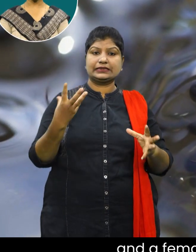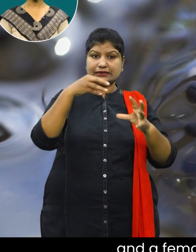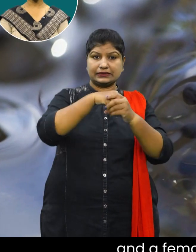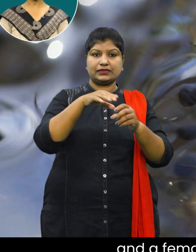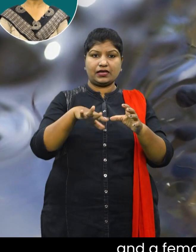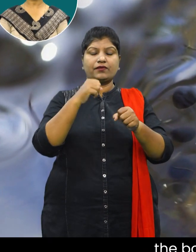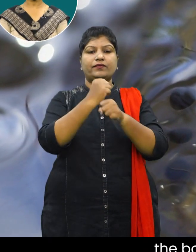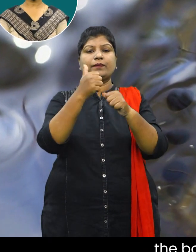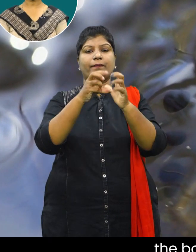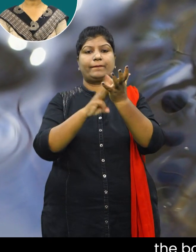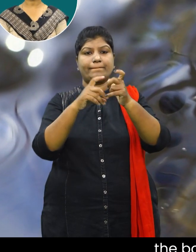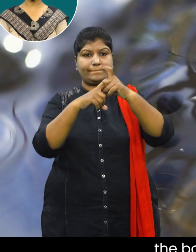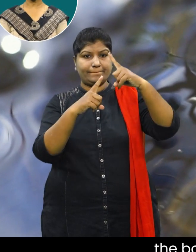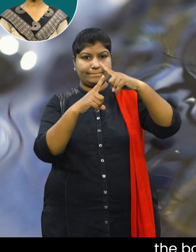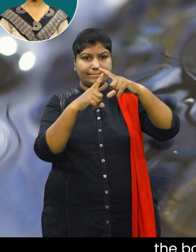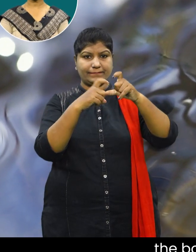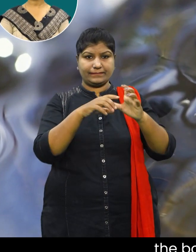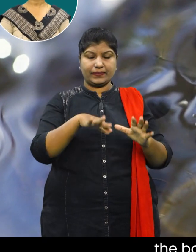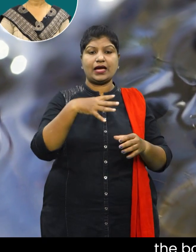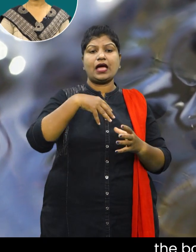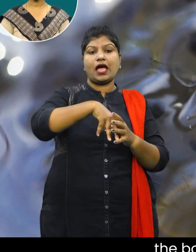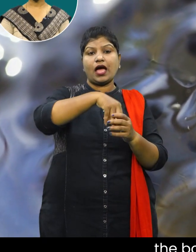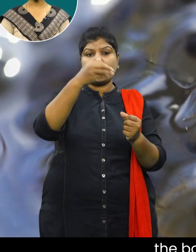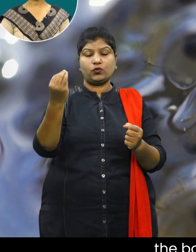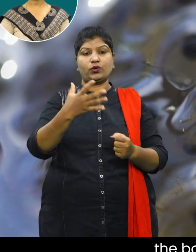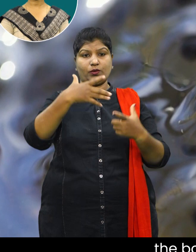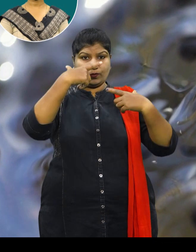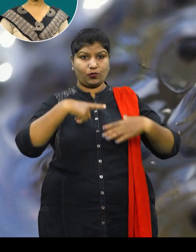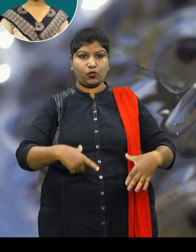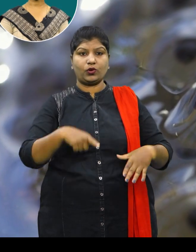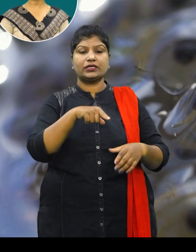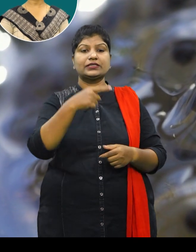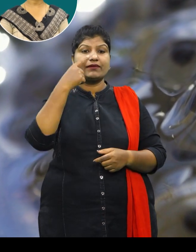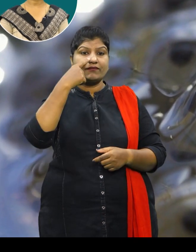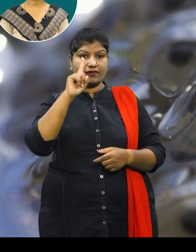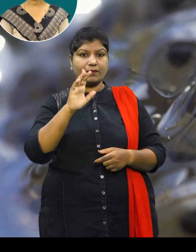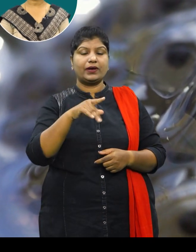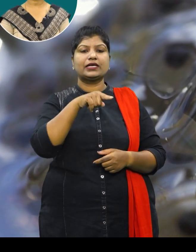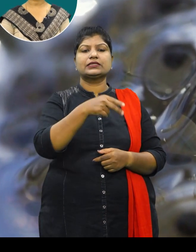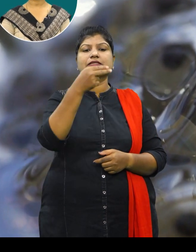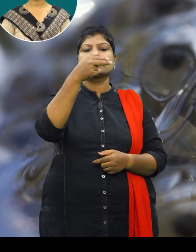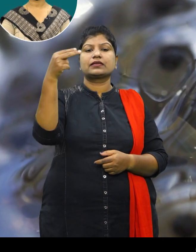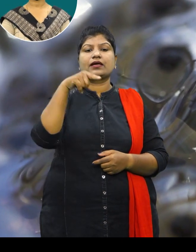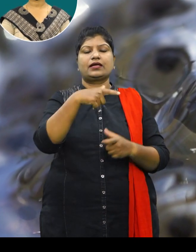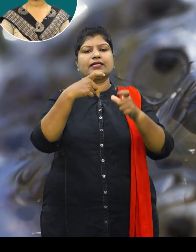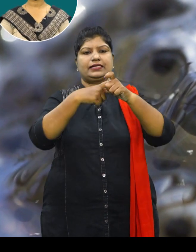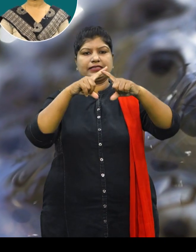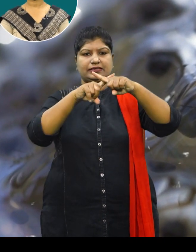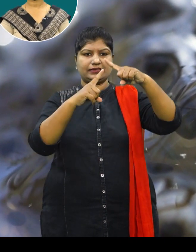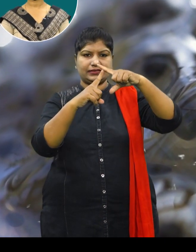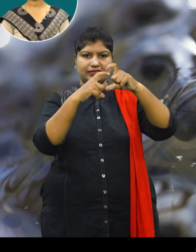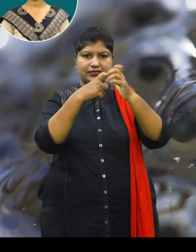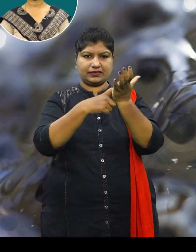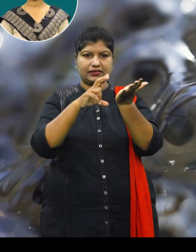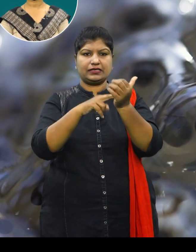place outside the body of the female, is called external fertilization.